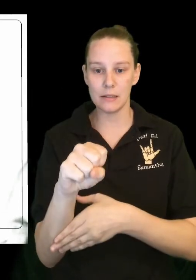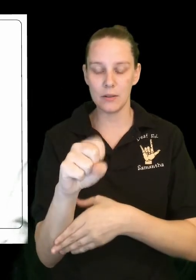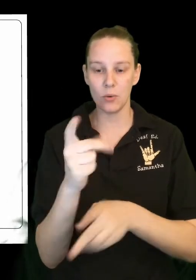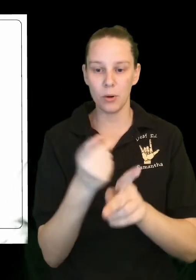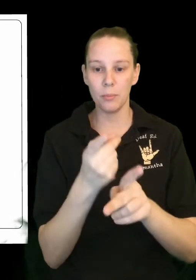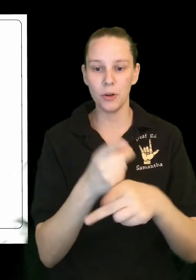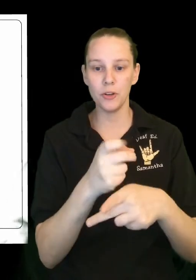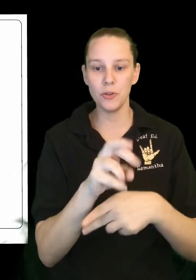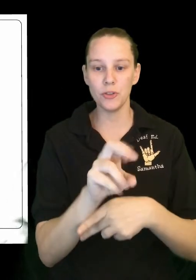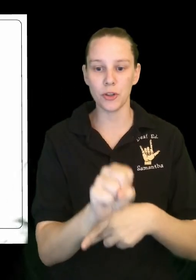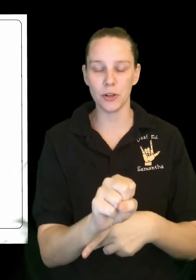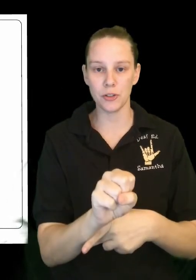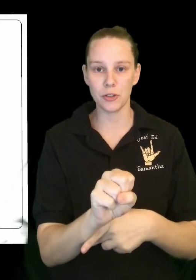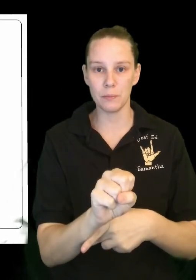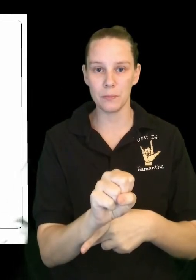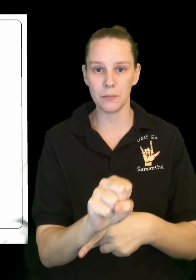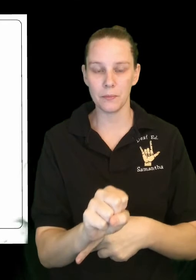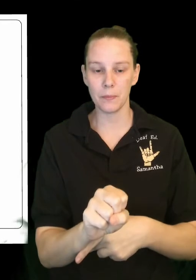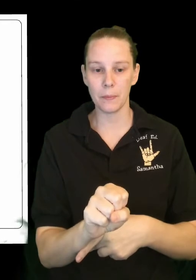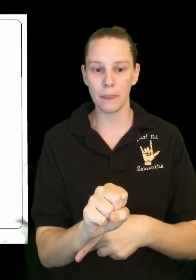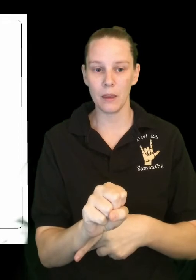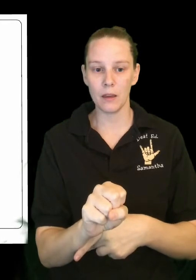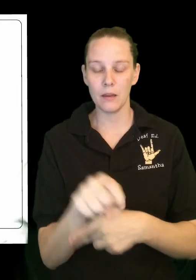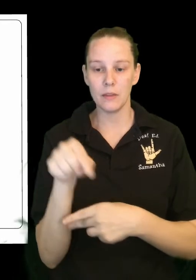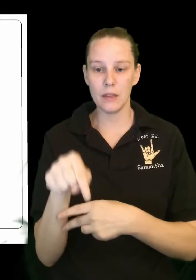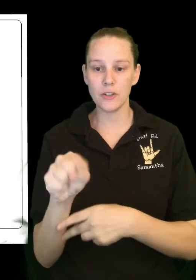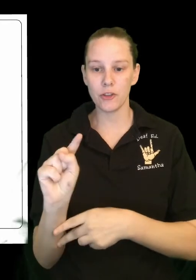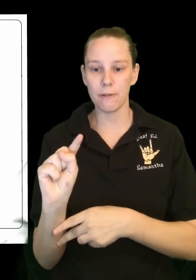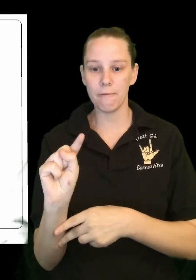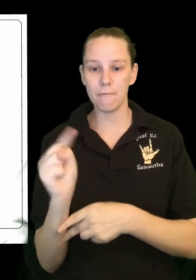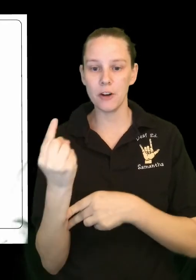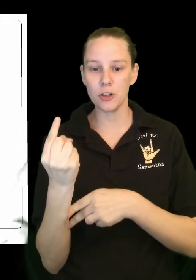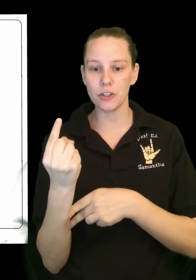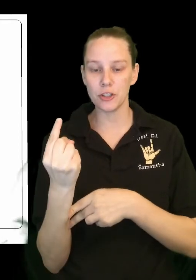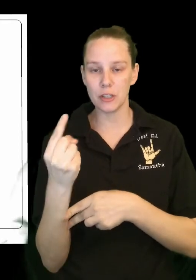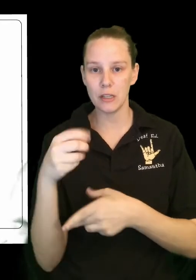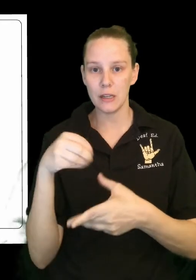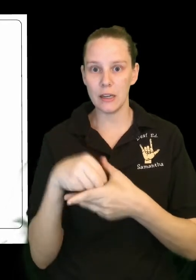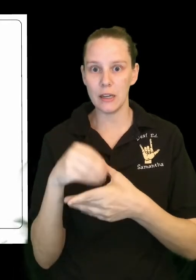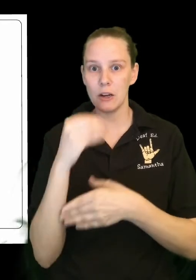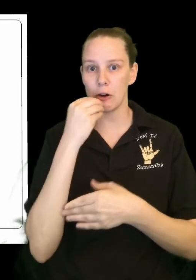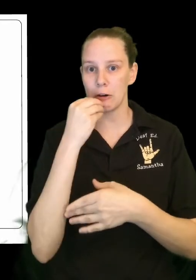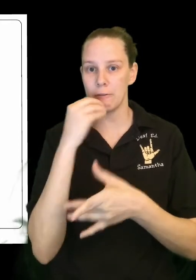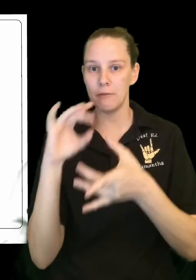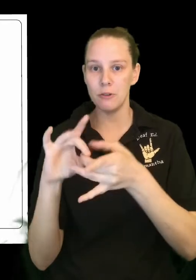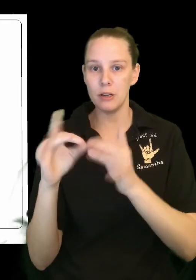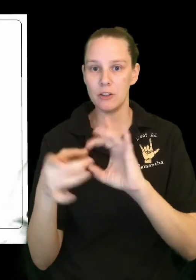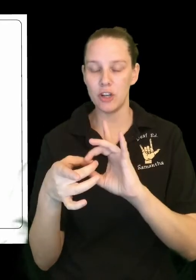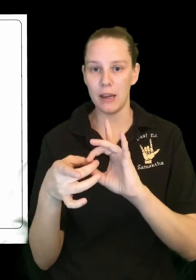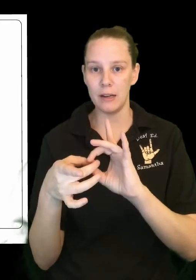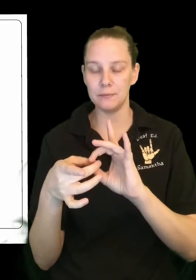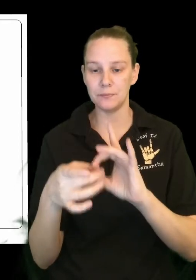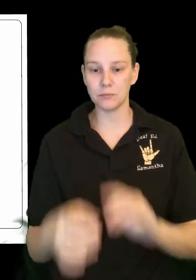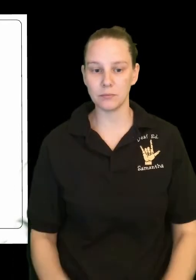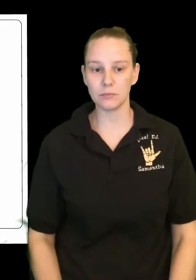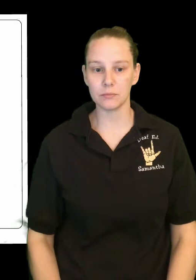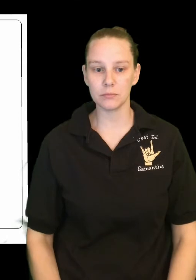or producers. These are the first in our food chain.